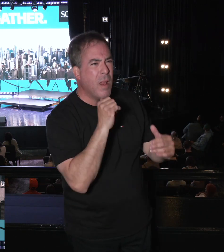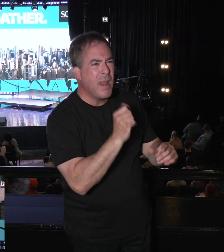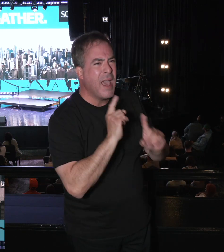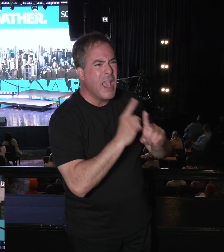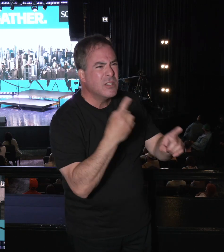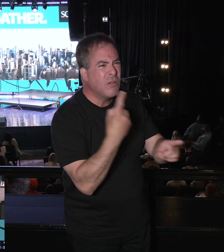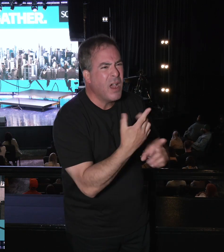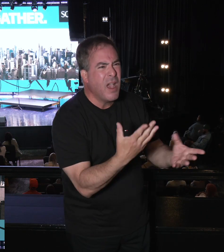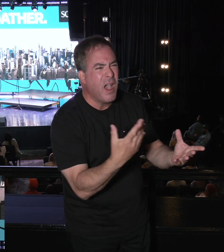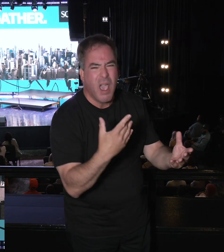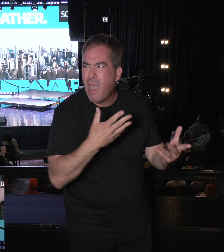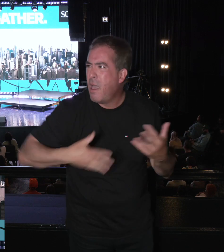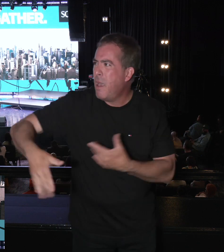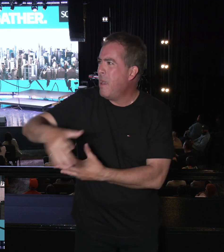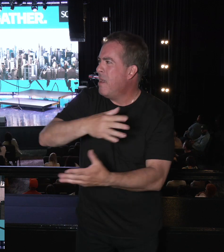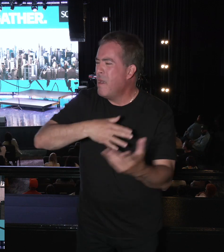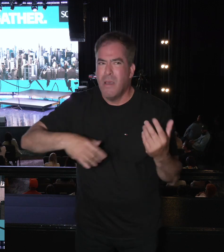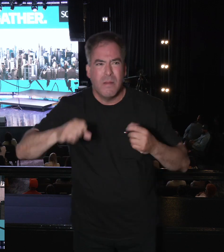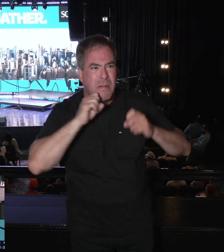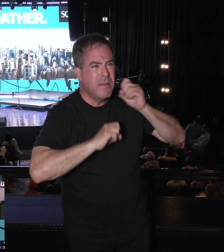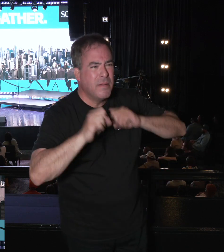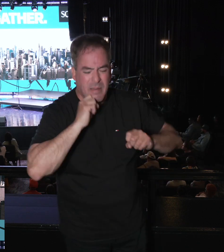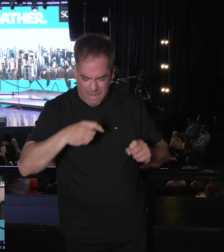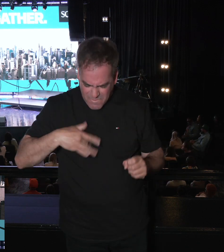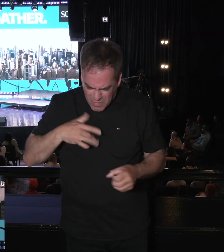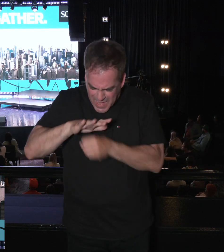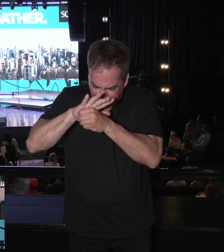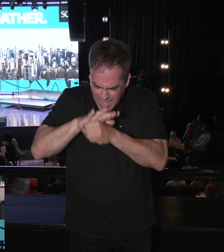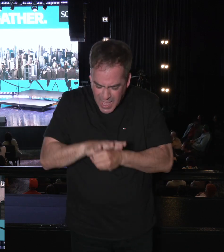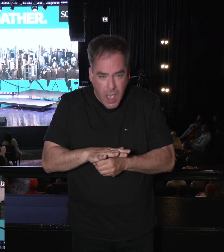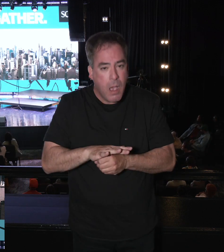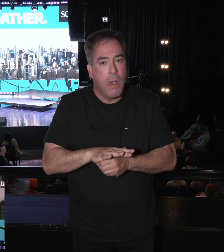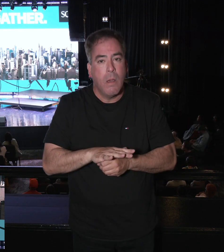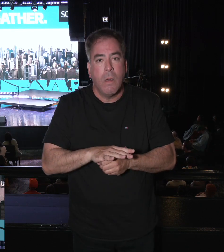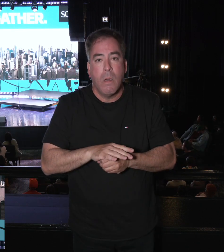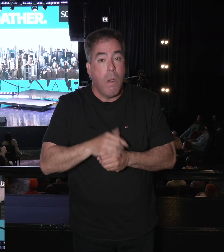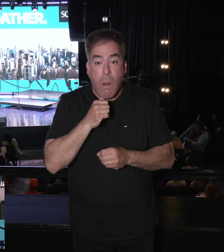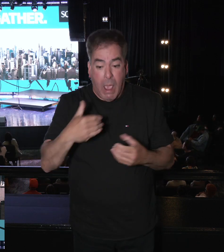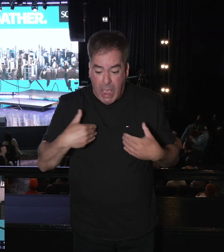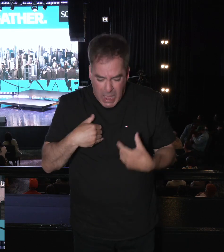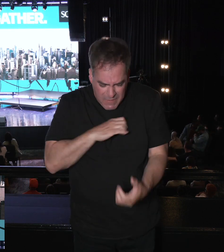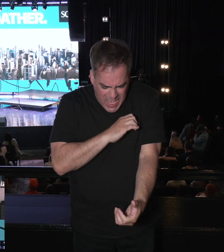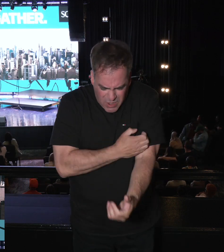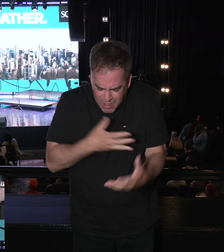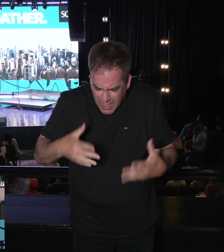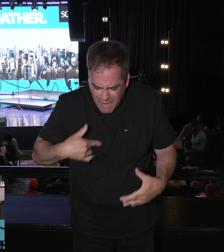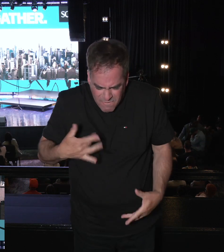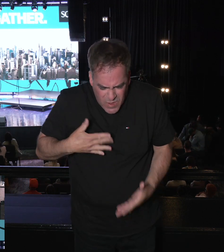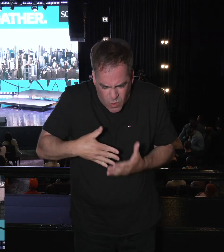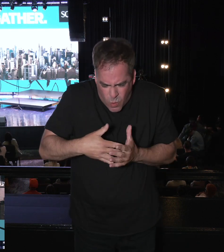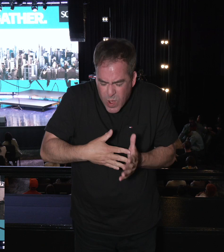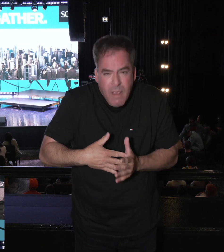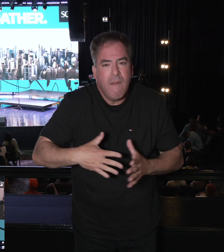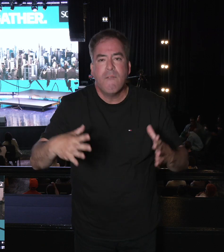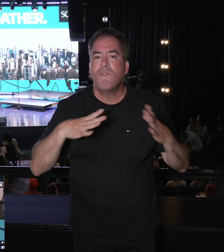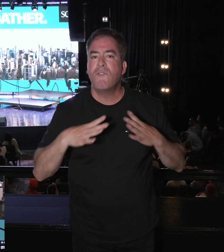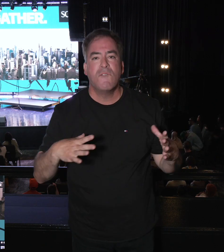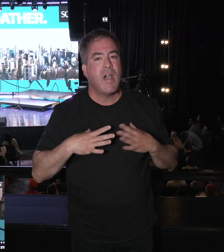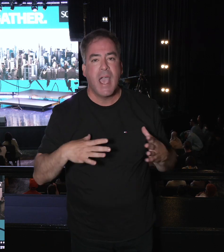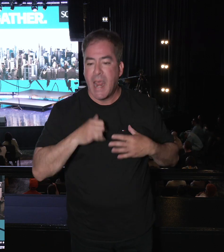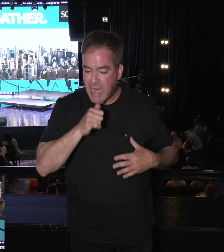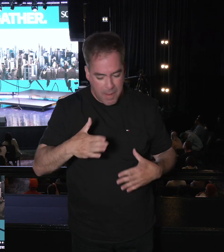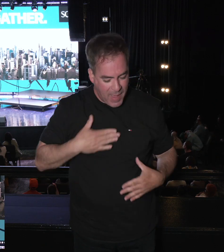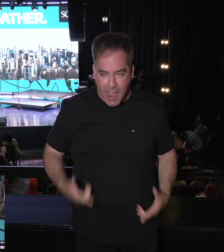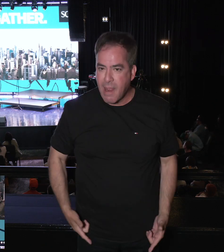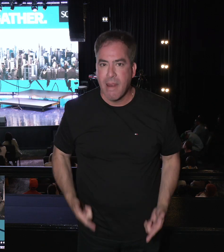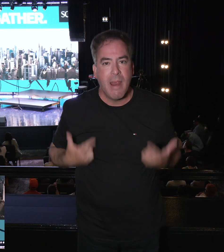when everything around me looks like it's crashing down on me, when I don't have the strength left and I feel weak. It's okay, because it's not by